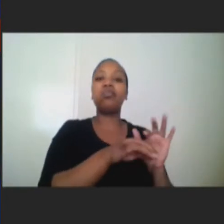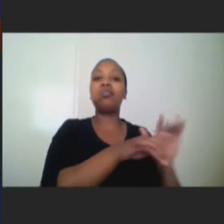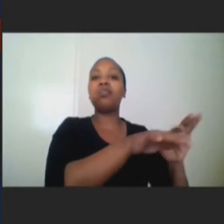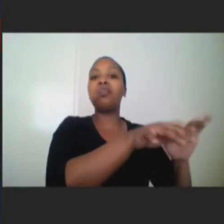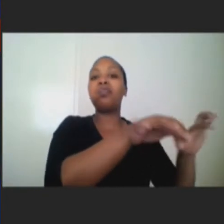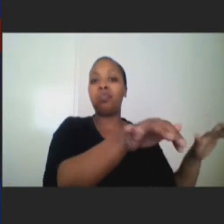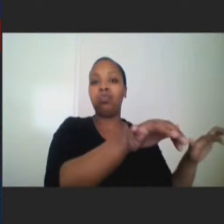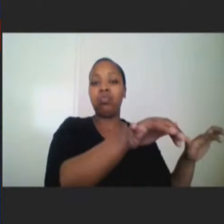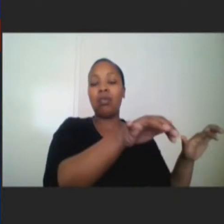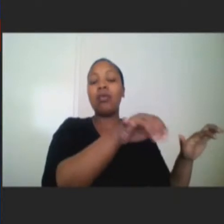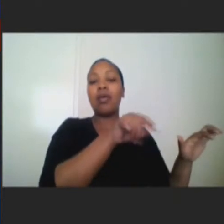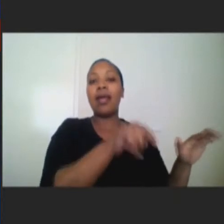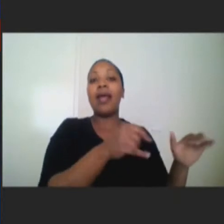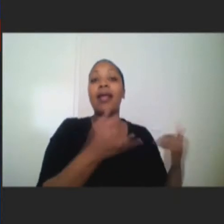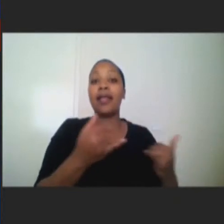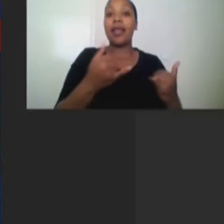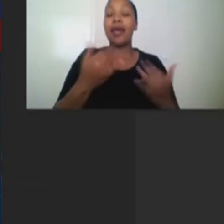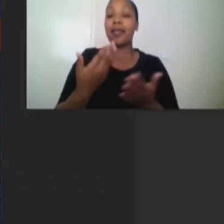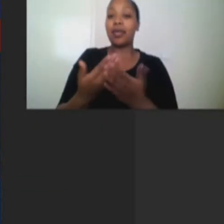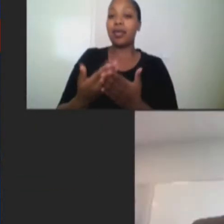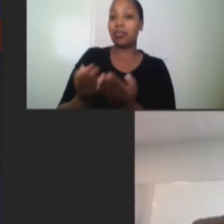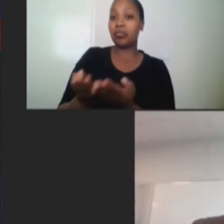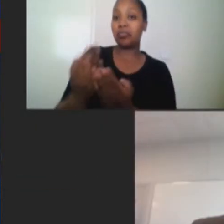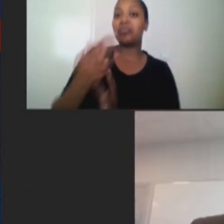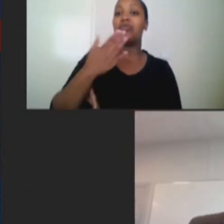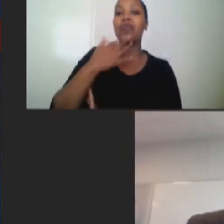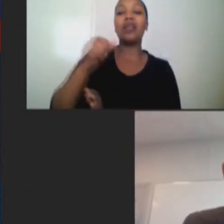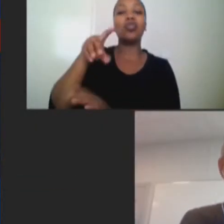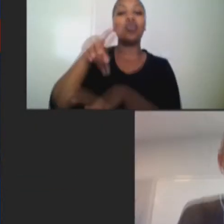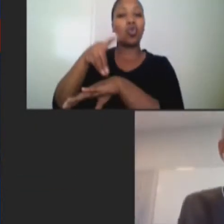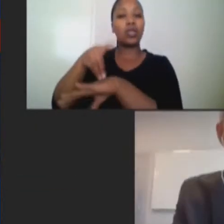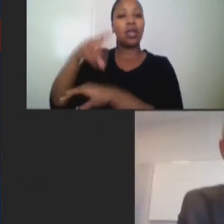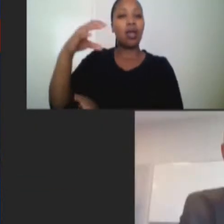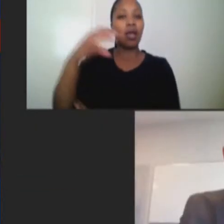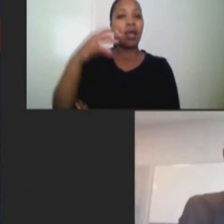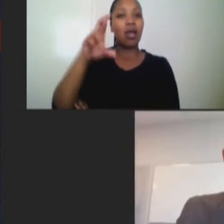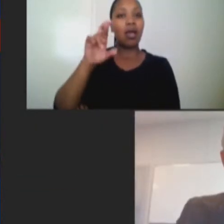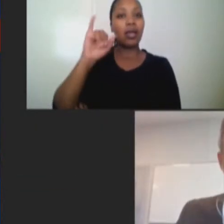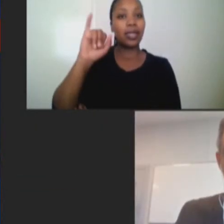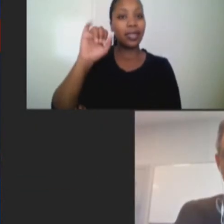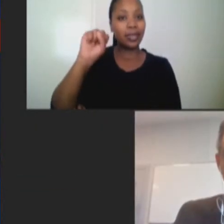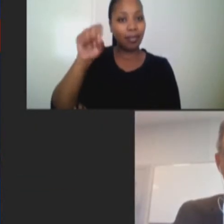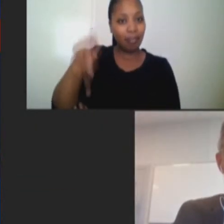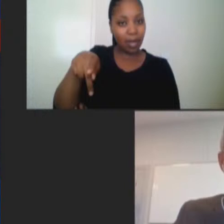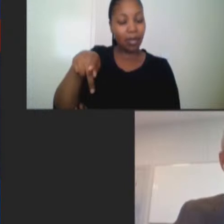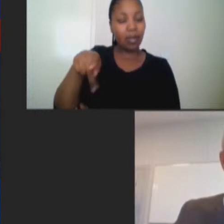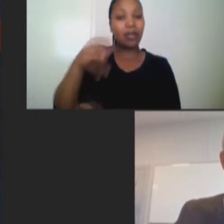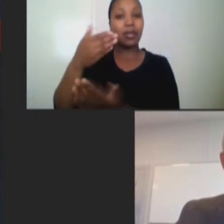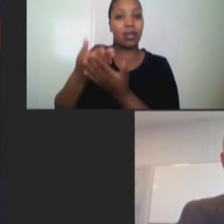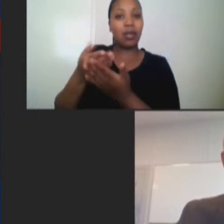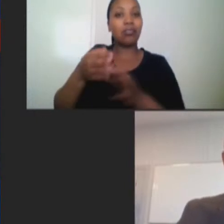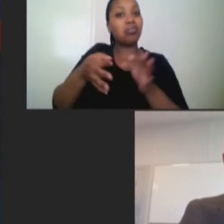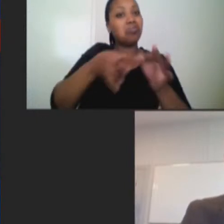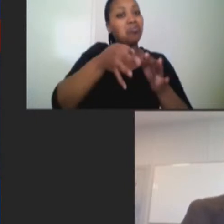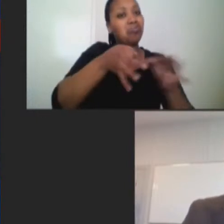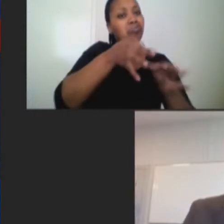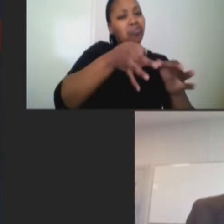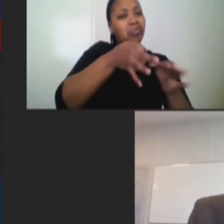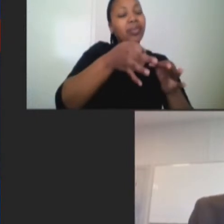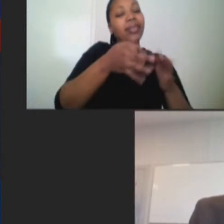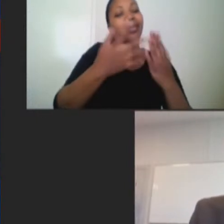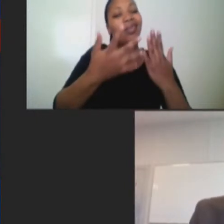Can I invite Dr. Chris, maybe just to help me to see the other scientific and